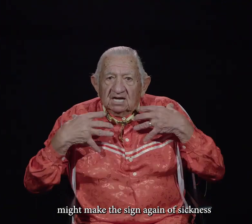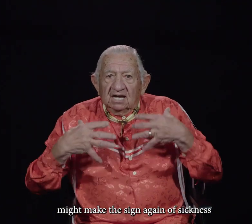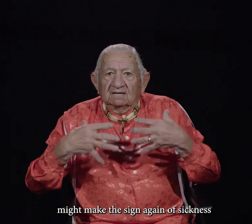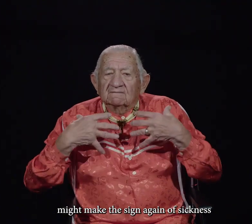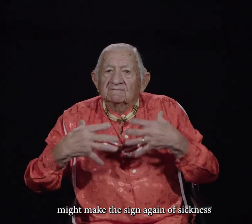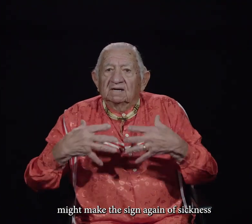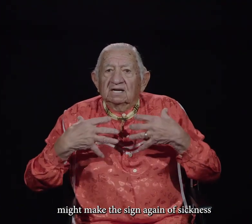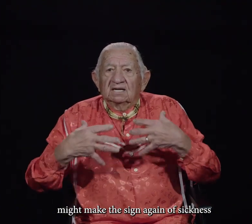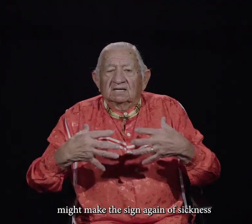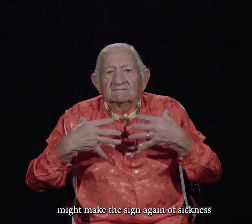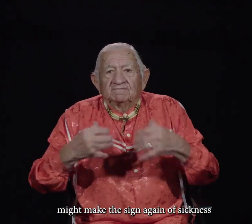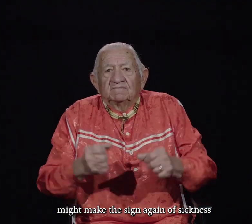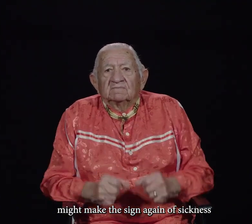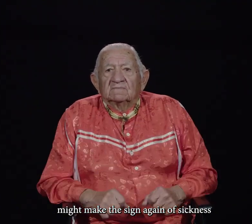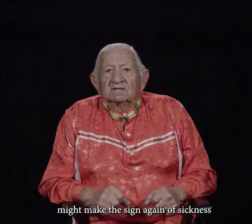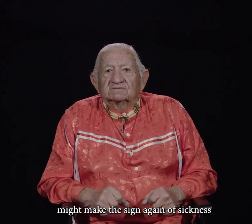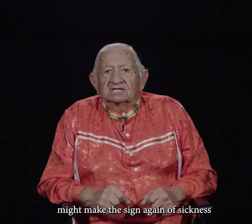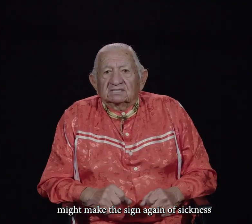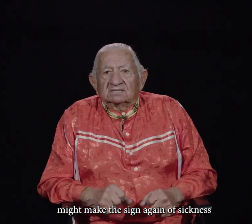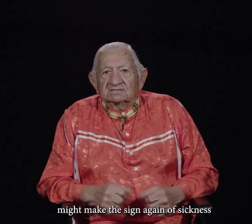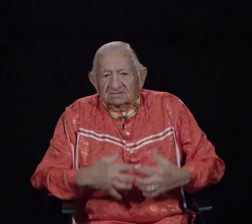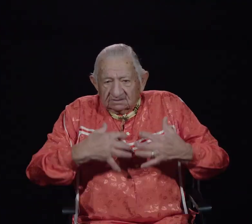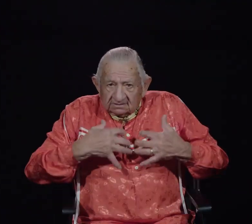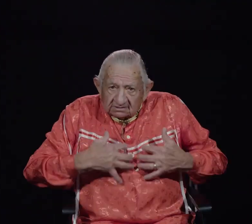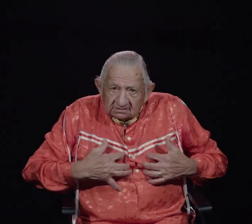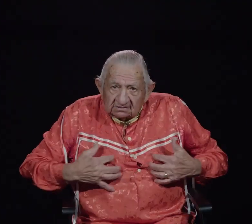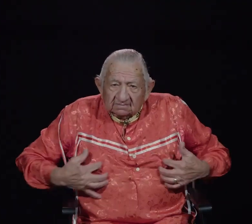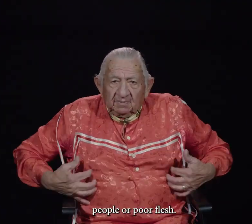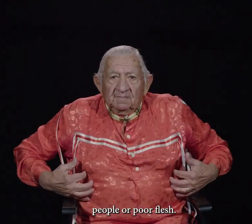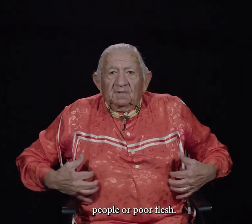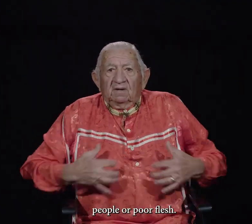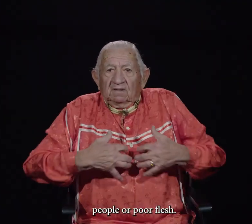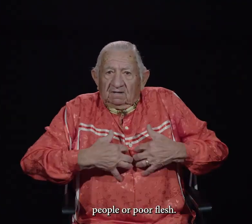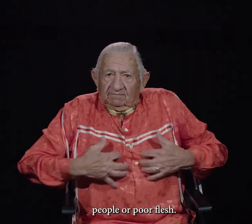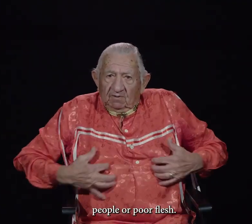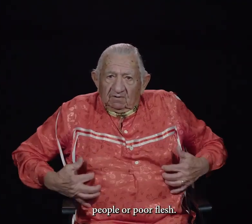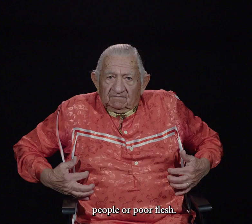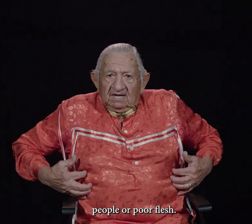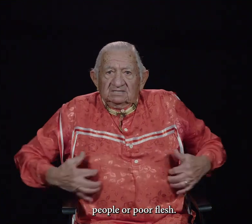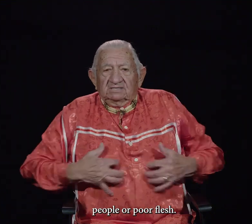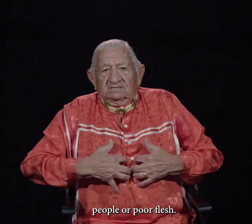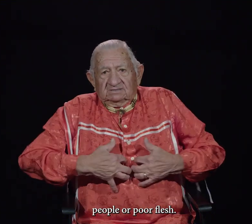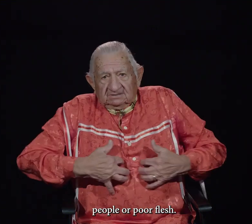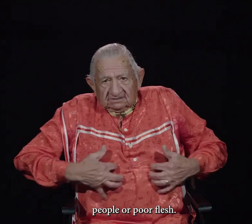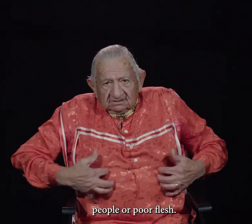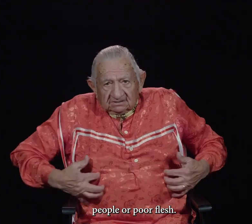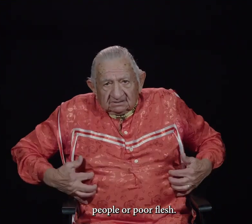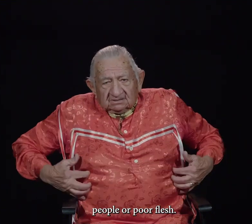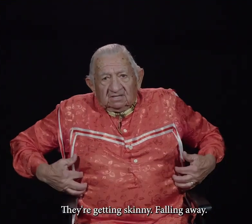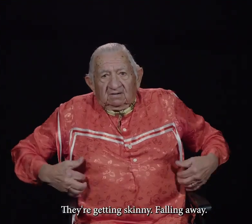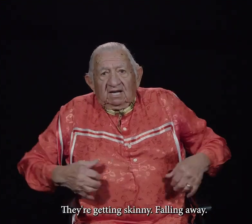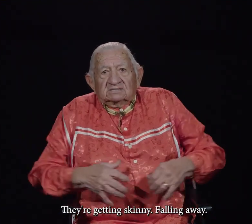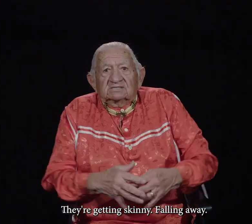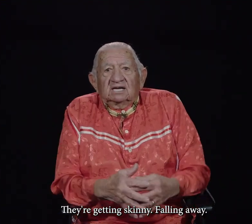sign again of sickness. People of poor flesh, they're getting